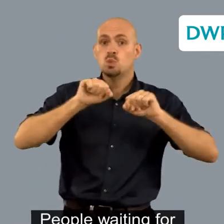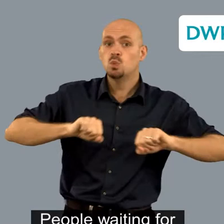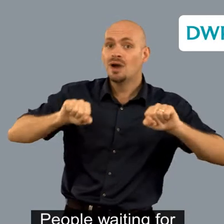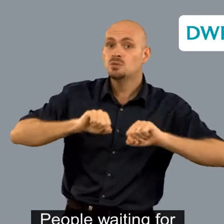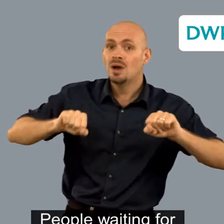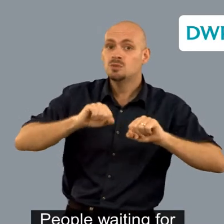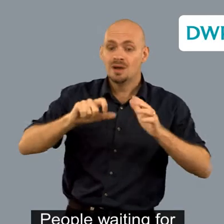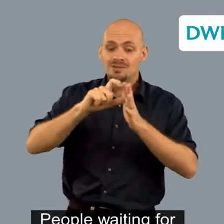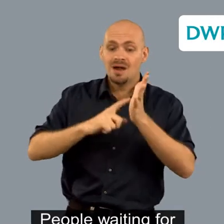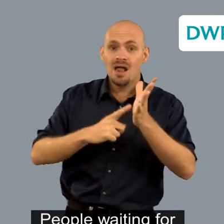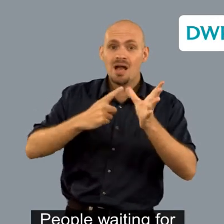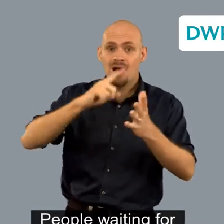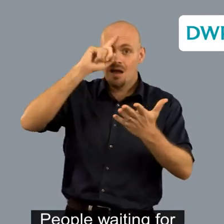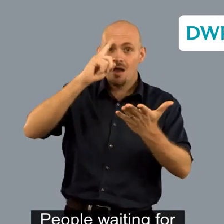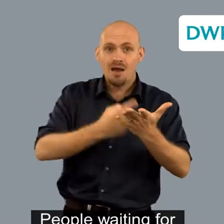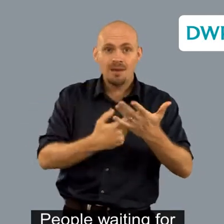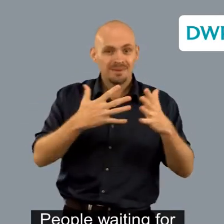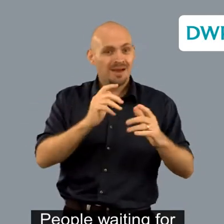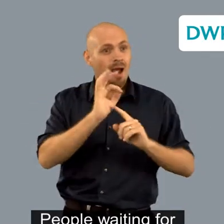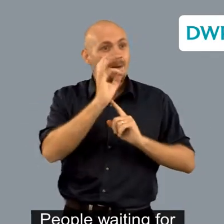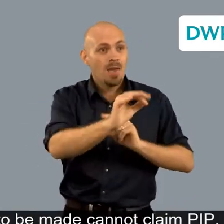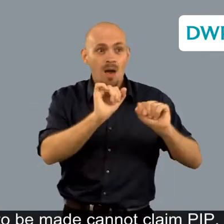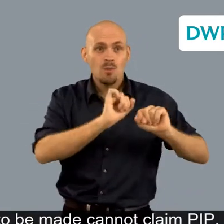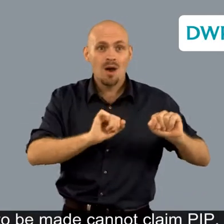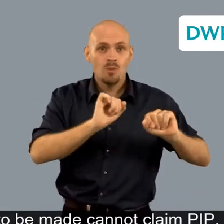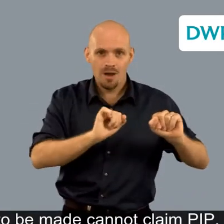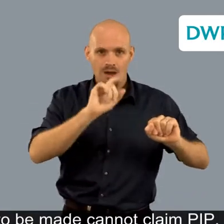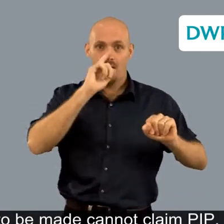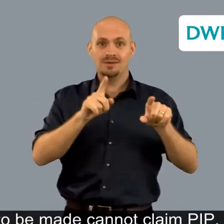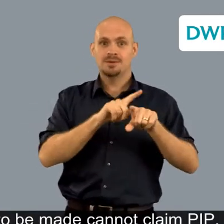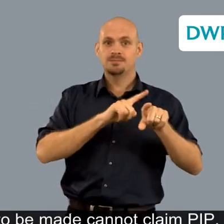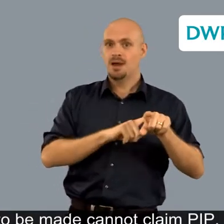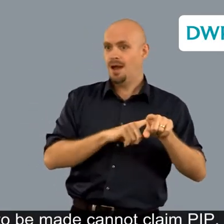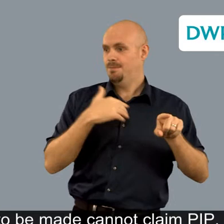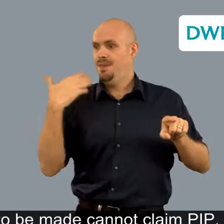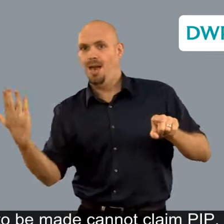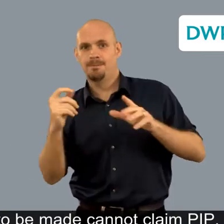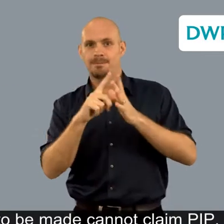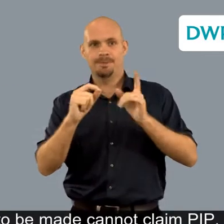People waiting for a decision on a DLA claim to be made cannot claim PIP.